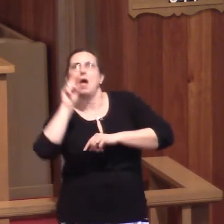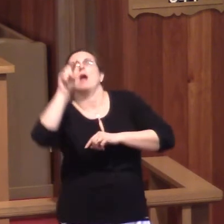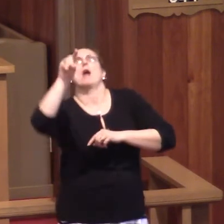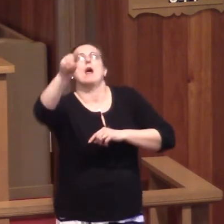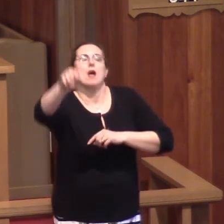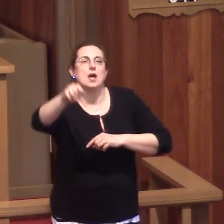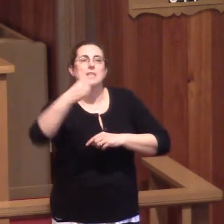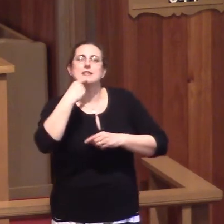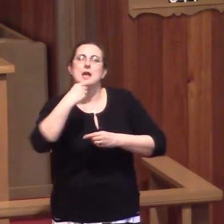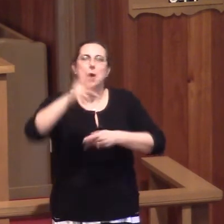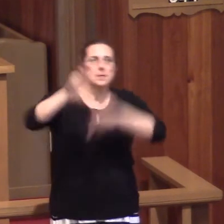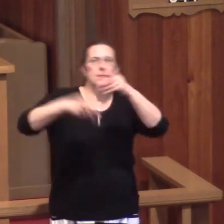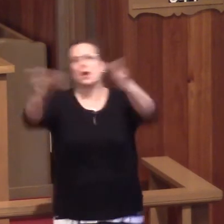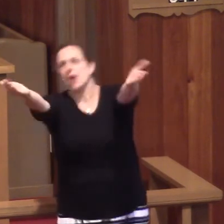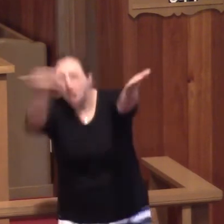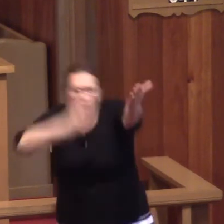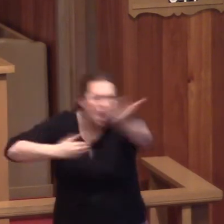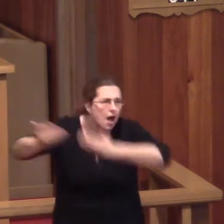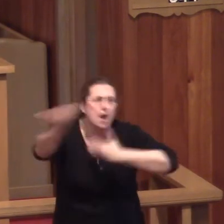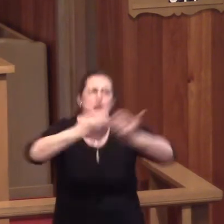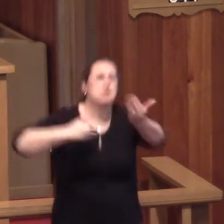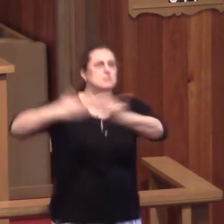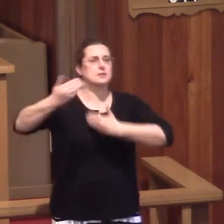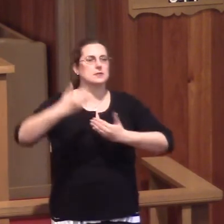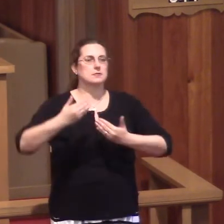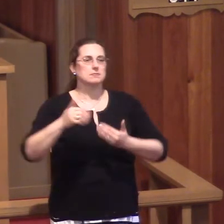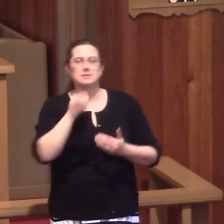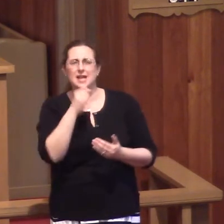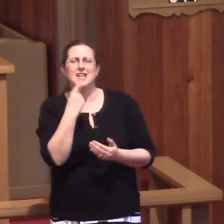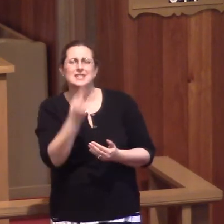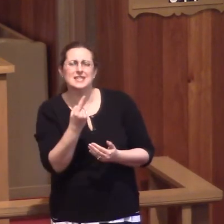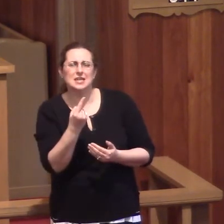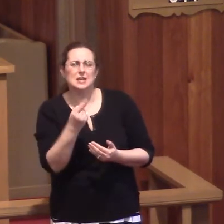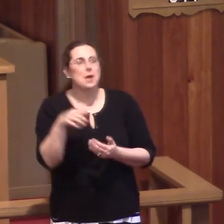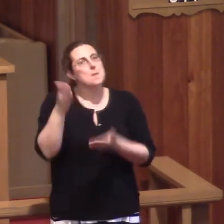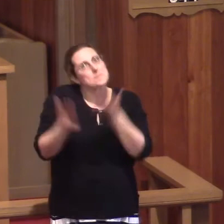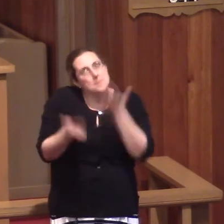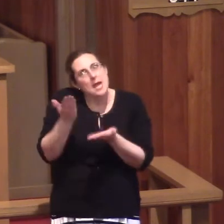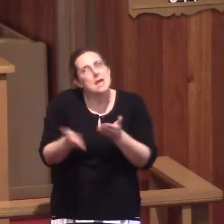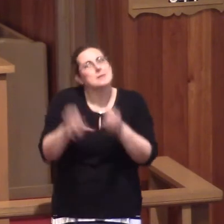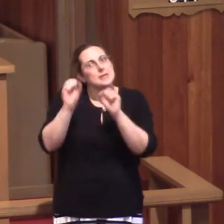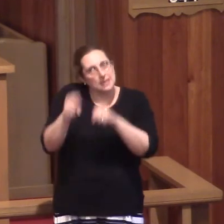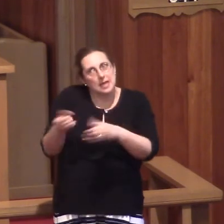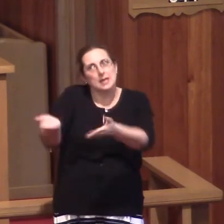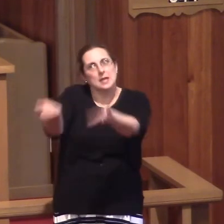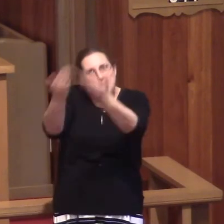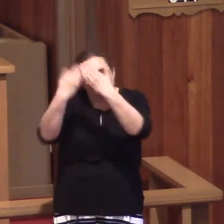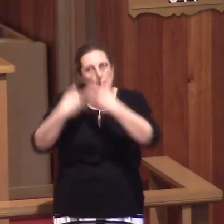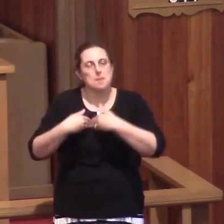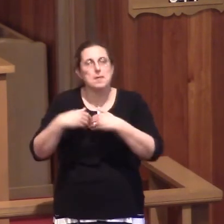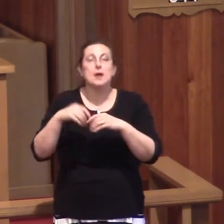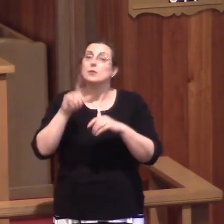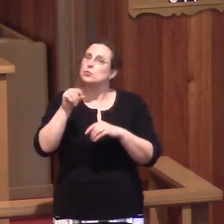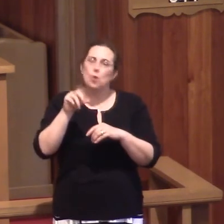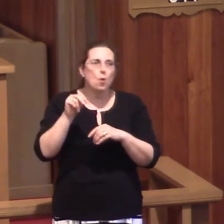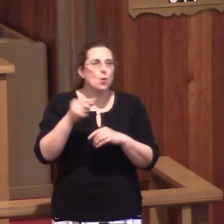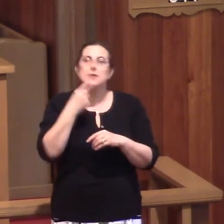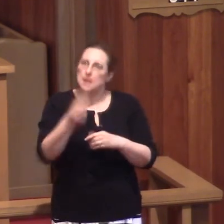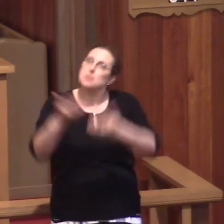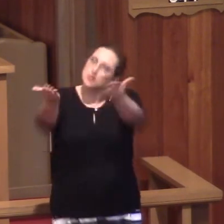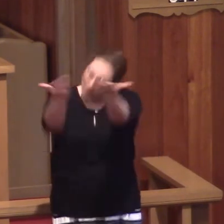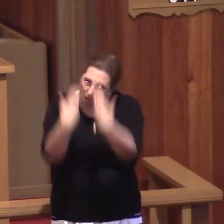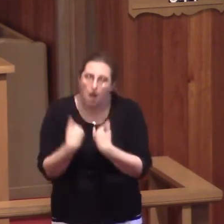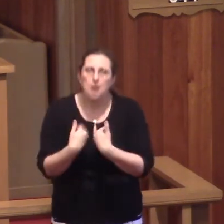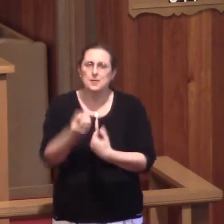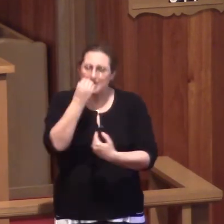compel everyone To come in. He didn't tell them They might be admitted To the banquet. He told them Come